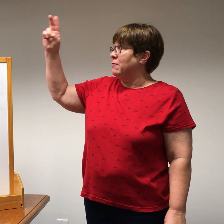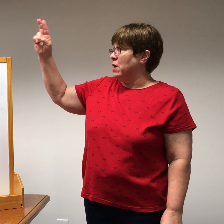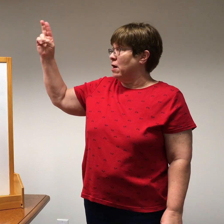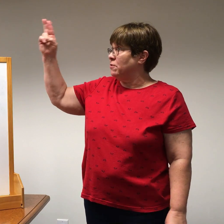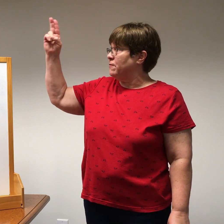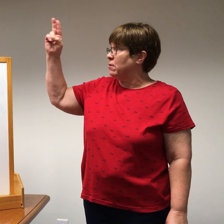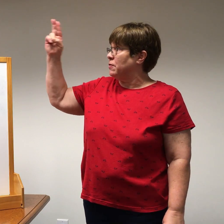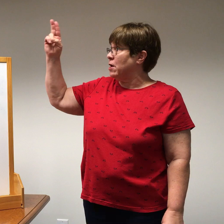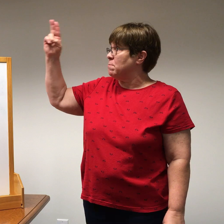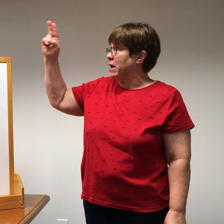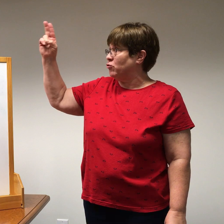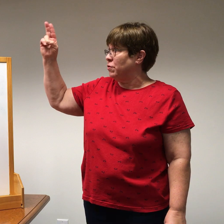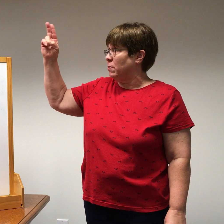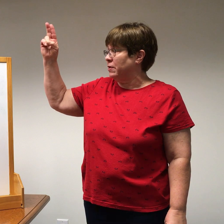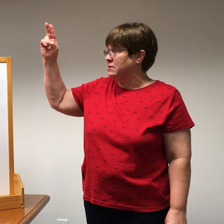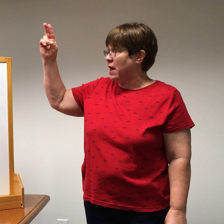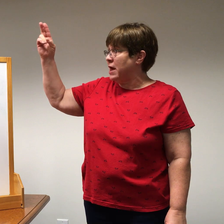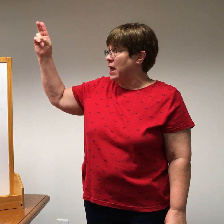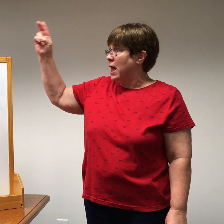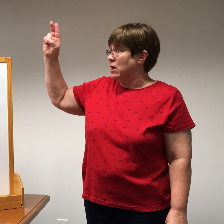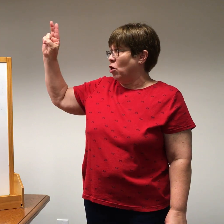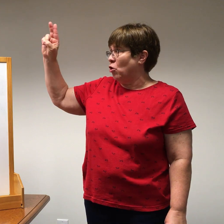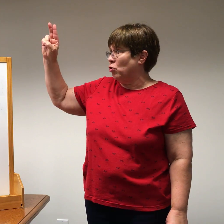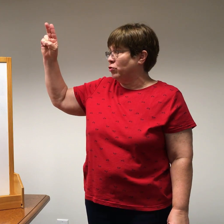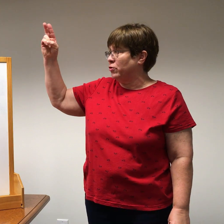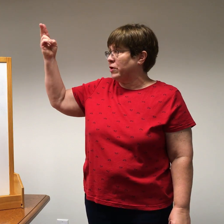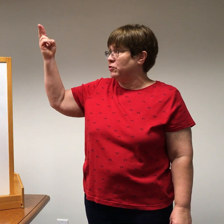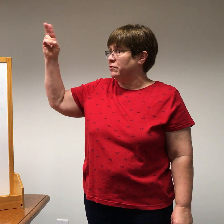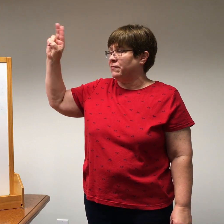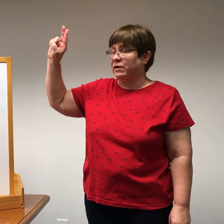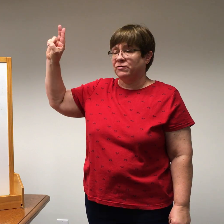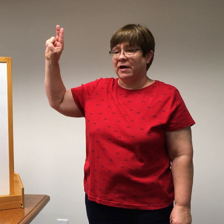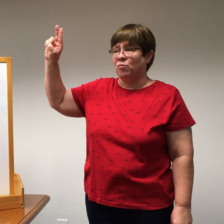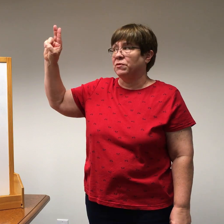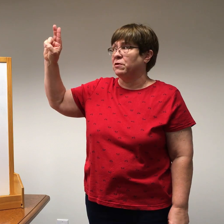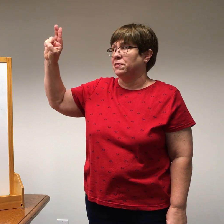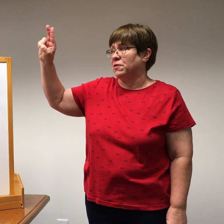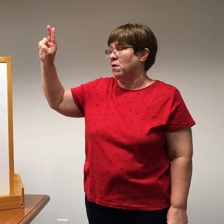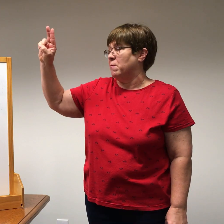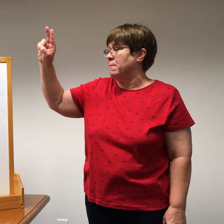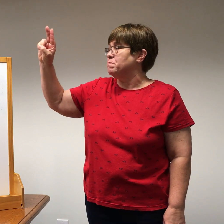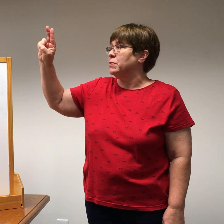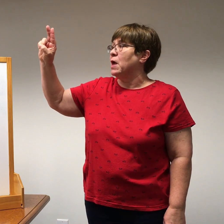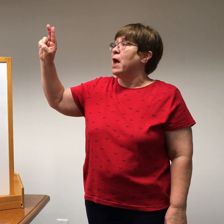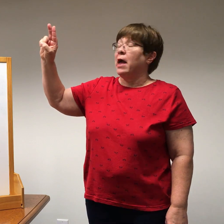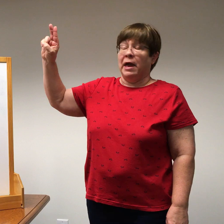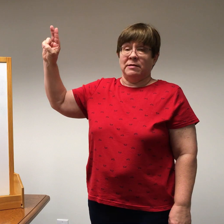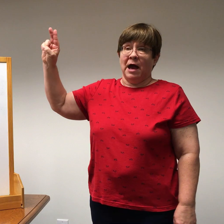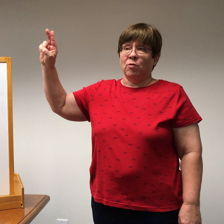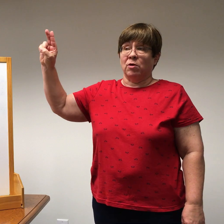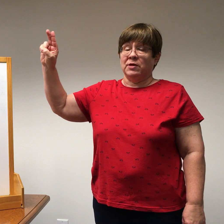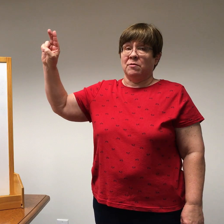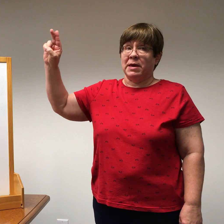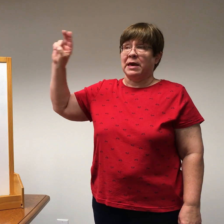the other finger in the air and make sure they're really tight and hold those other two fingers down with your thumb. And now we're going to make